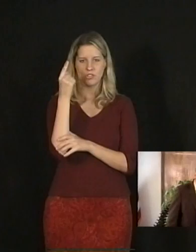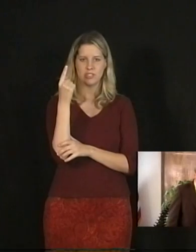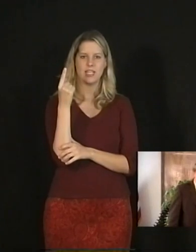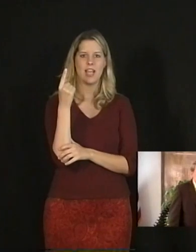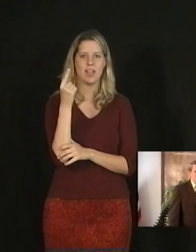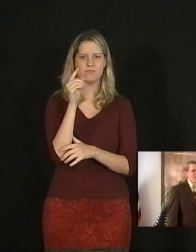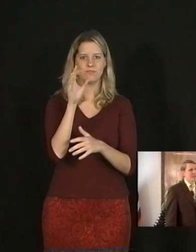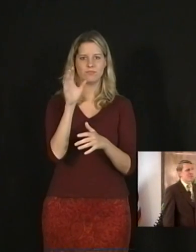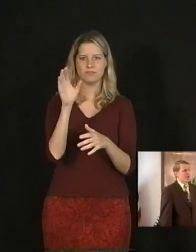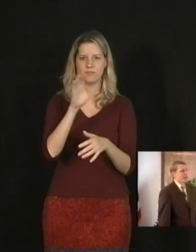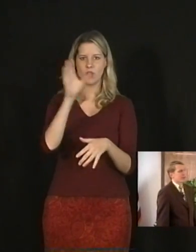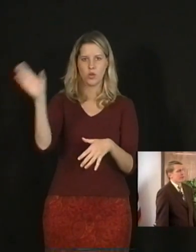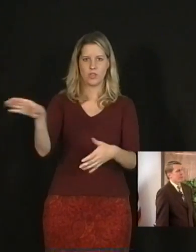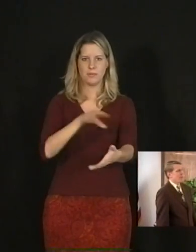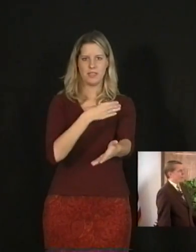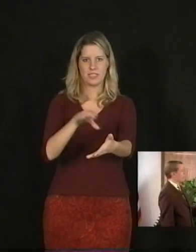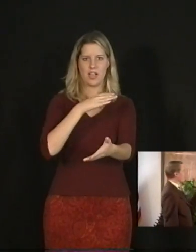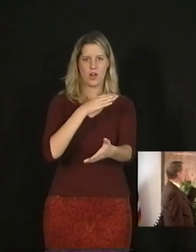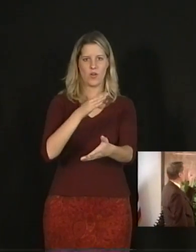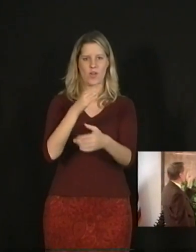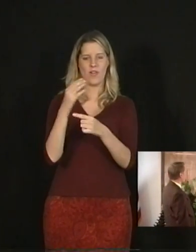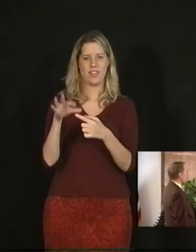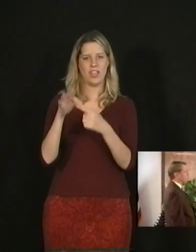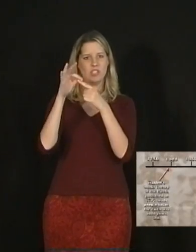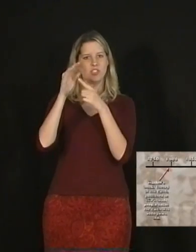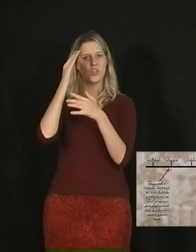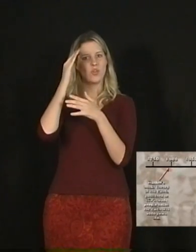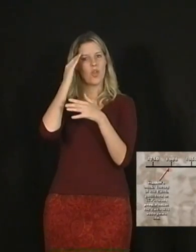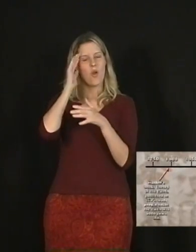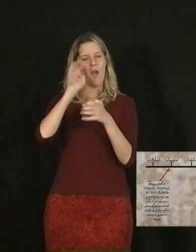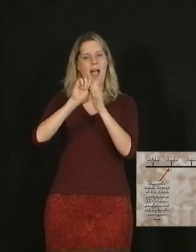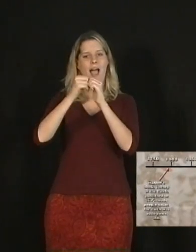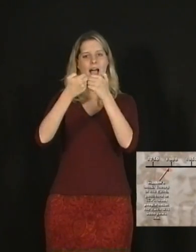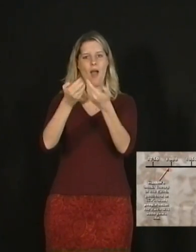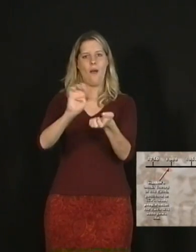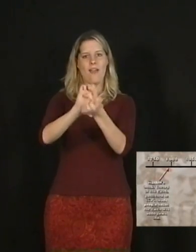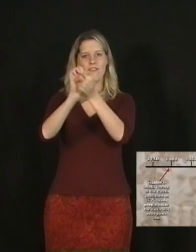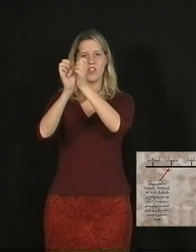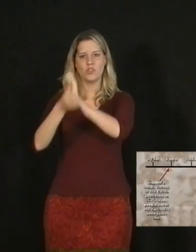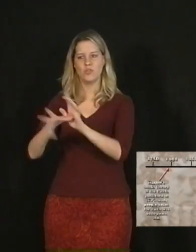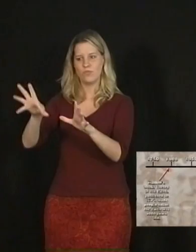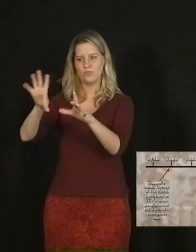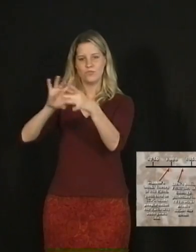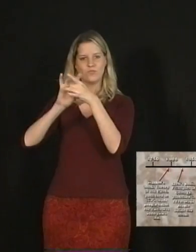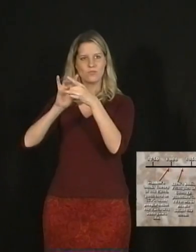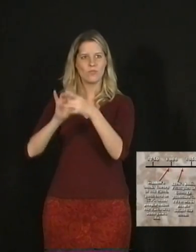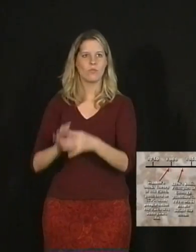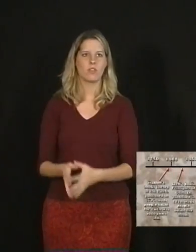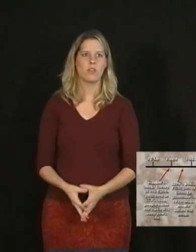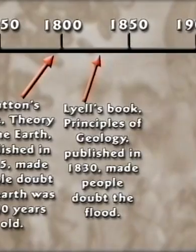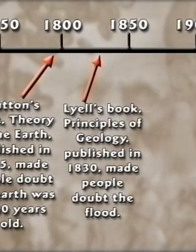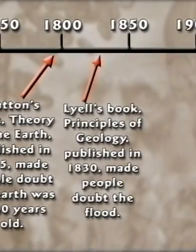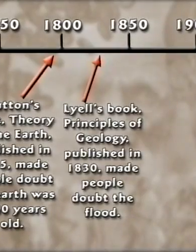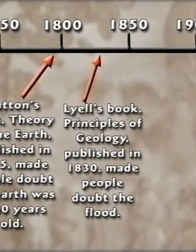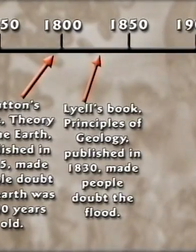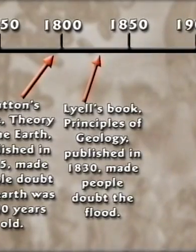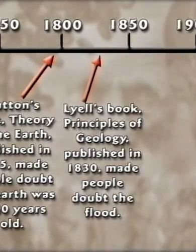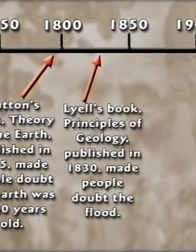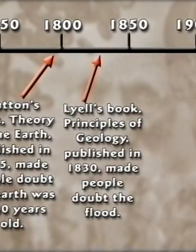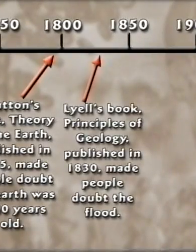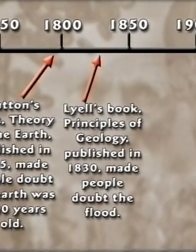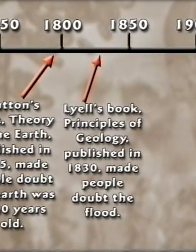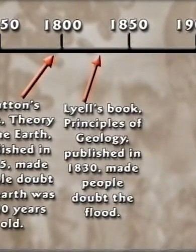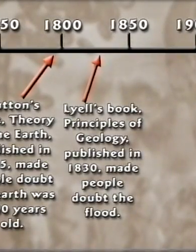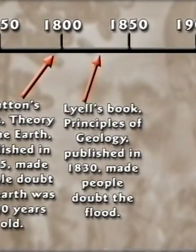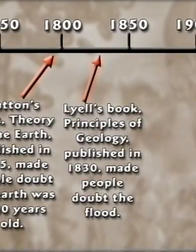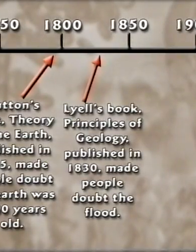in. James Hutton's book made people doubt the earth was 6,000 years old. Along came Charlie Lyell, and people began to doubt the